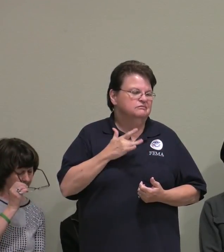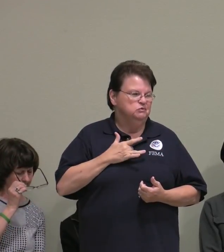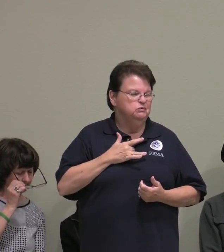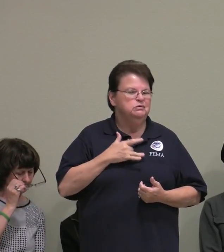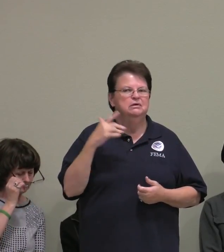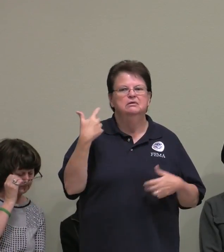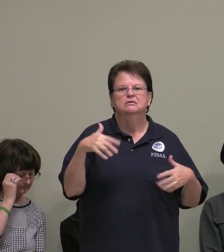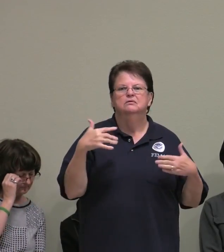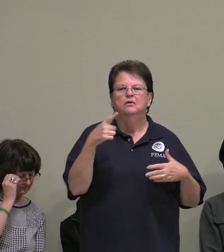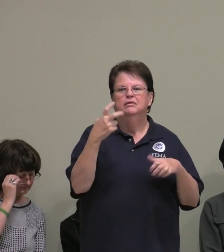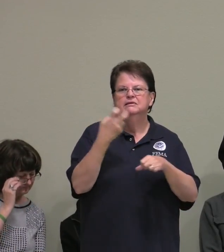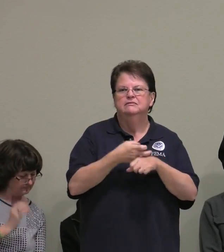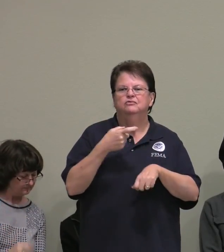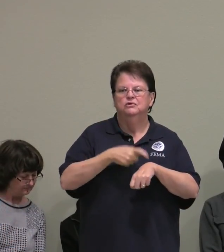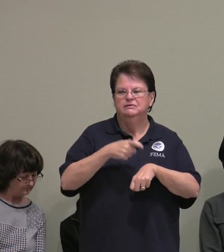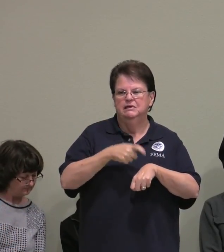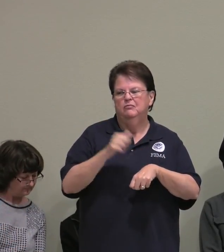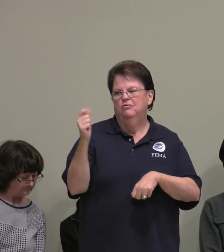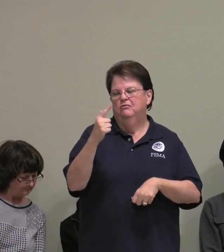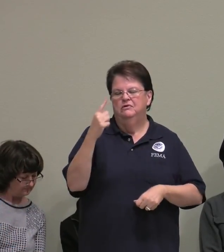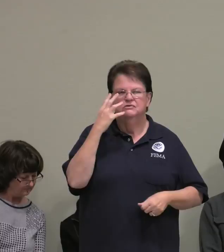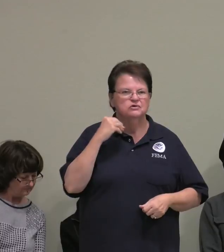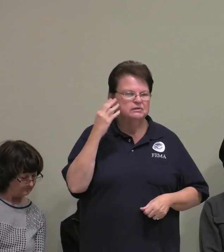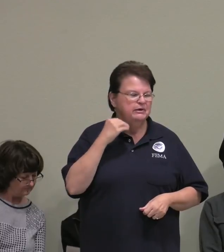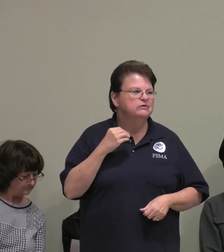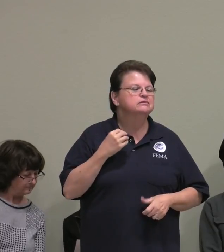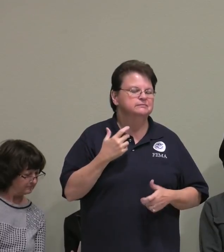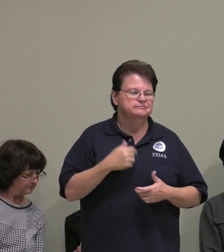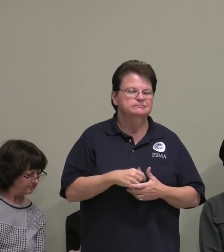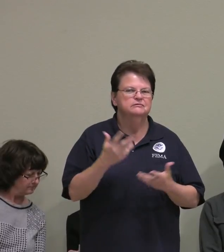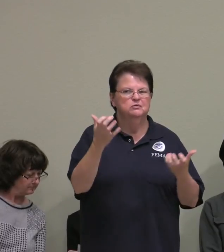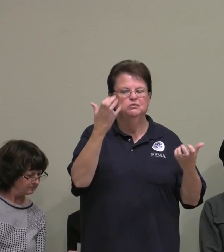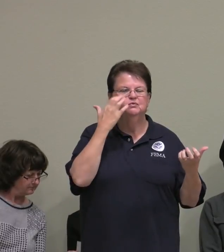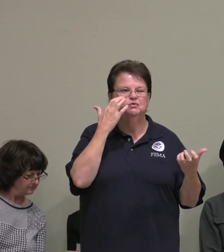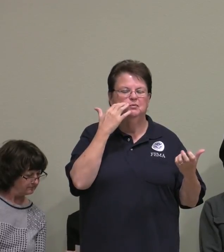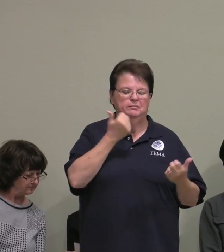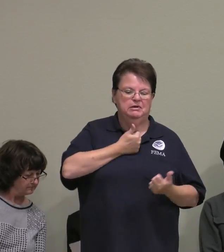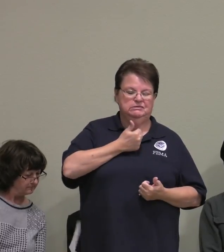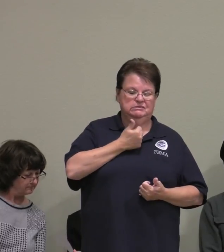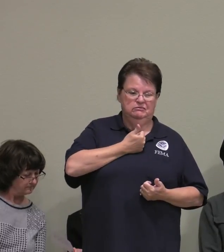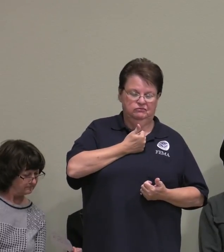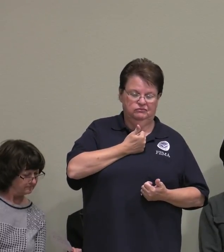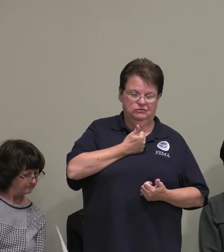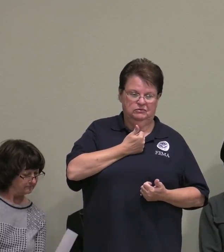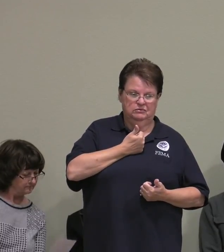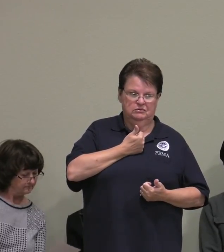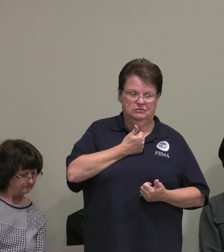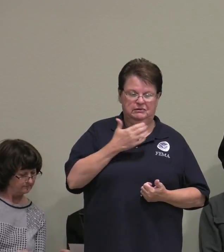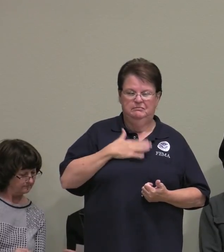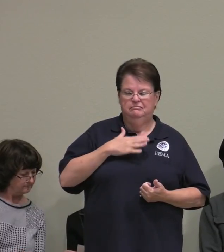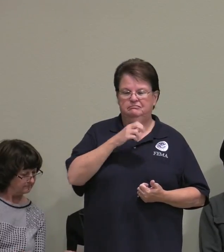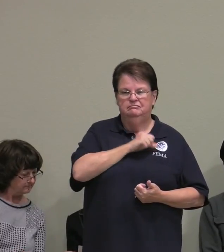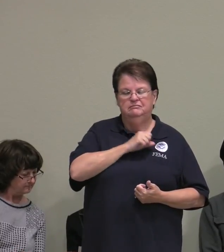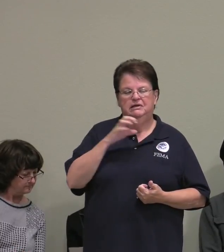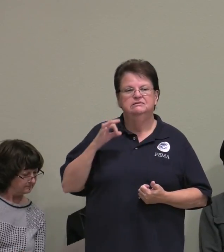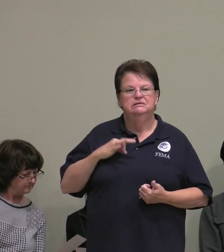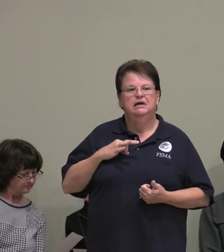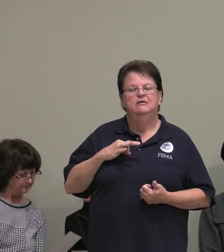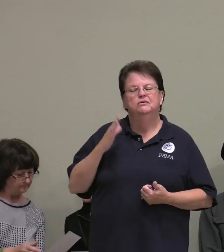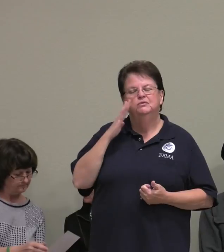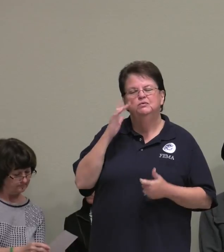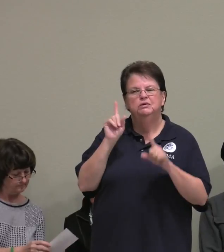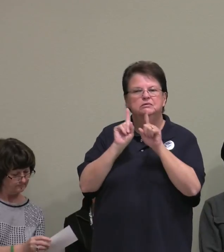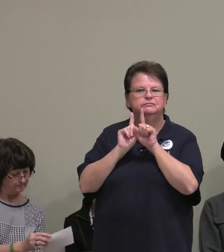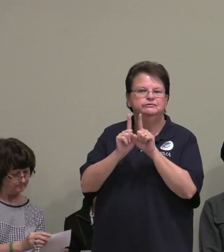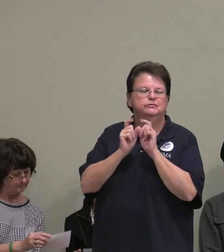going through a very difficult time right now. And I want you to know that myself and my staff are going to be